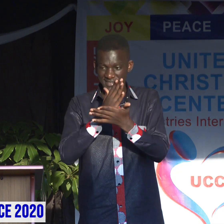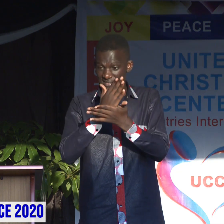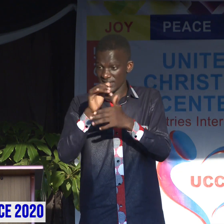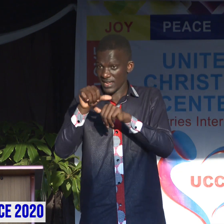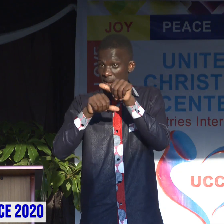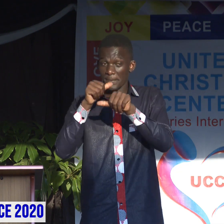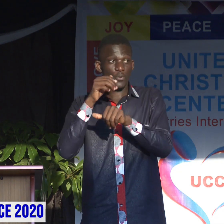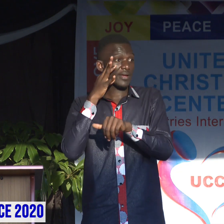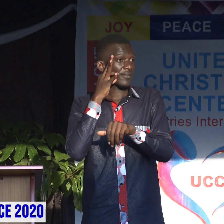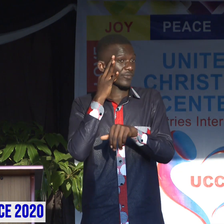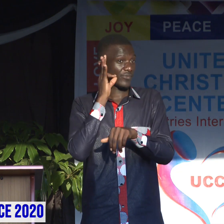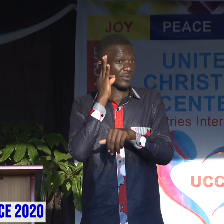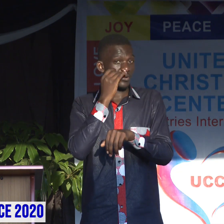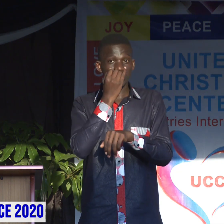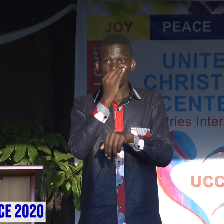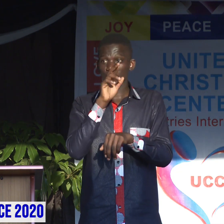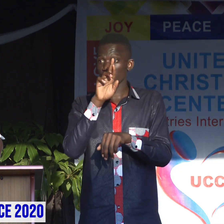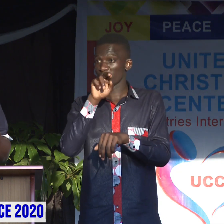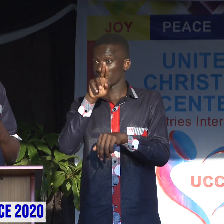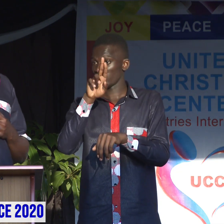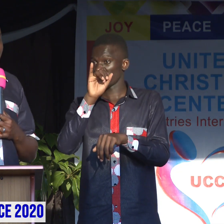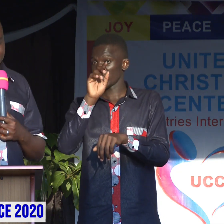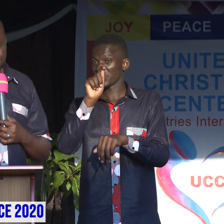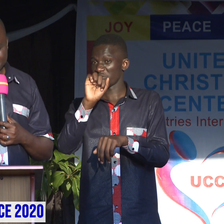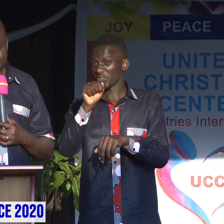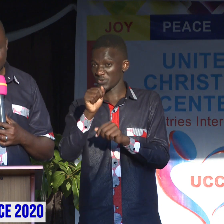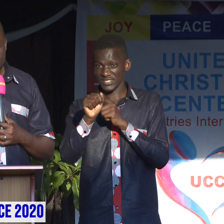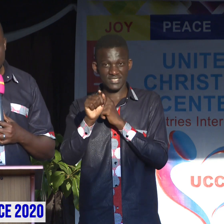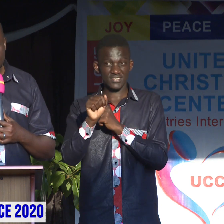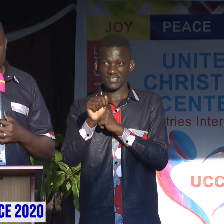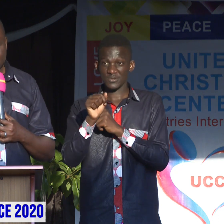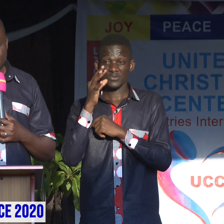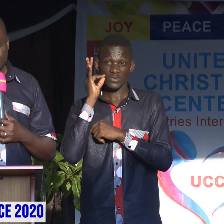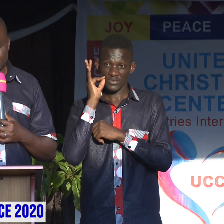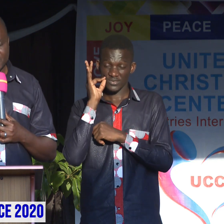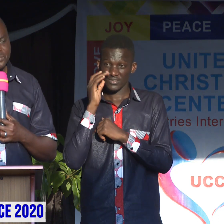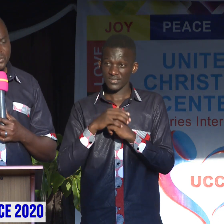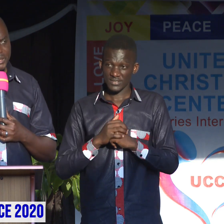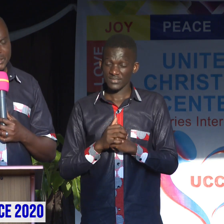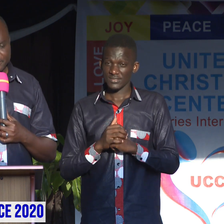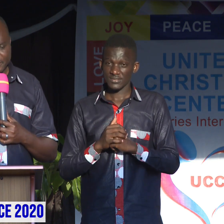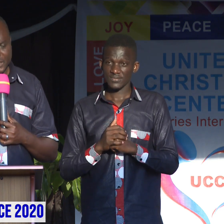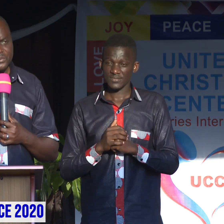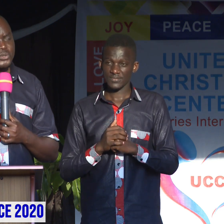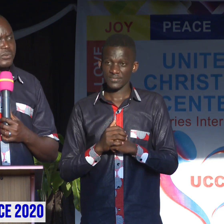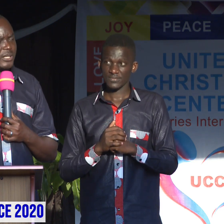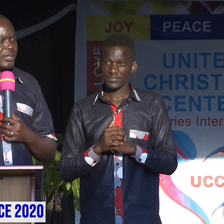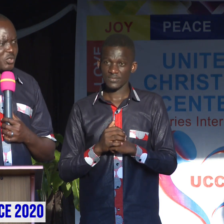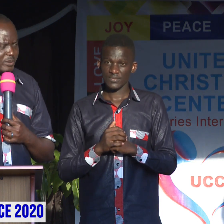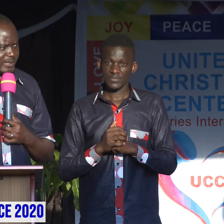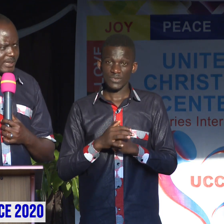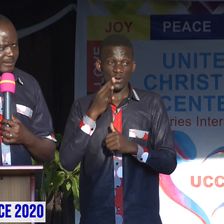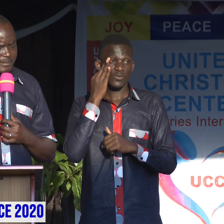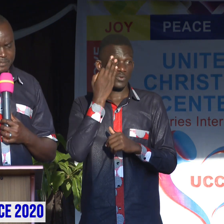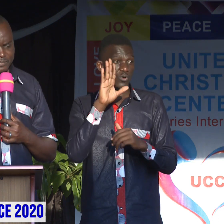ebikwatagana ku bibala. It's the reason why when mommy told me you're going to share about things concerning the fruit. The fruit of the